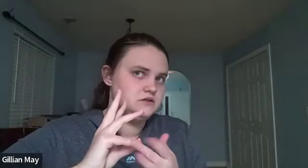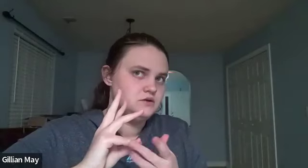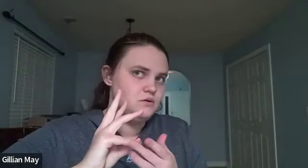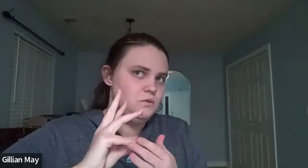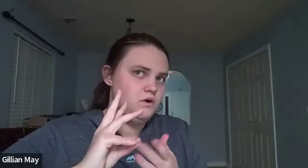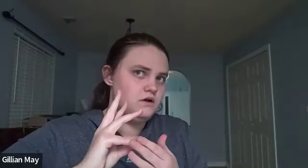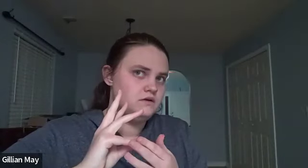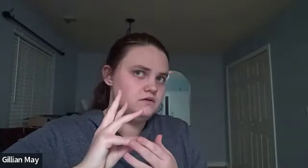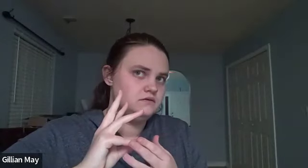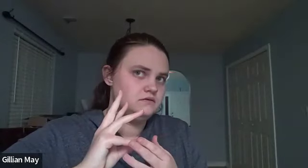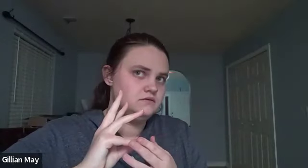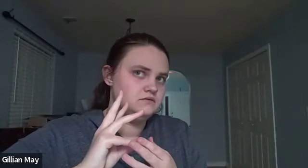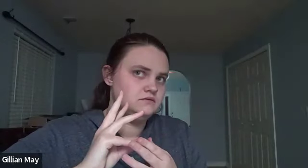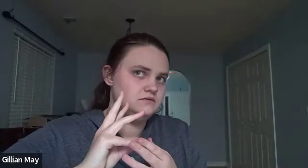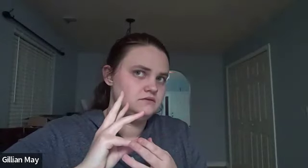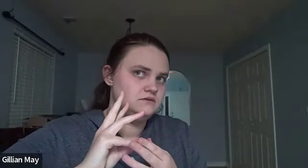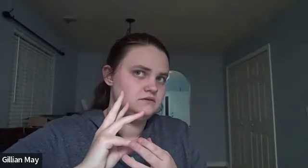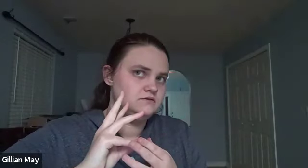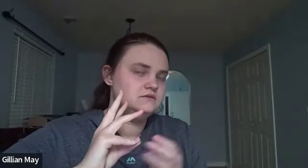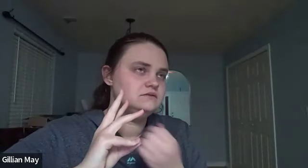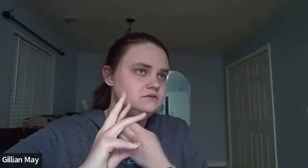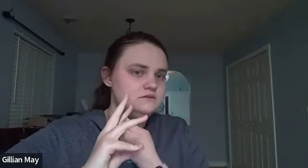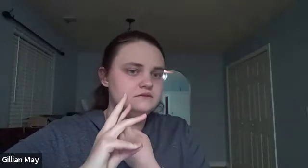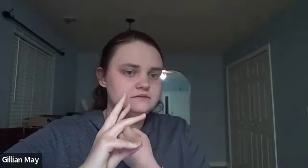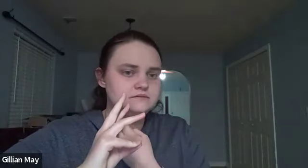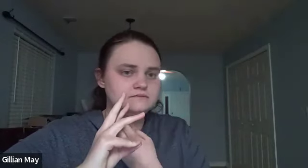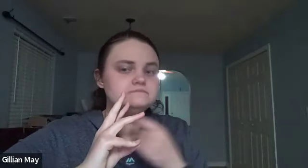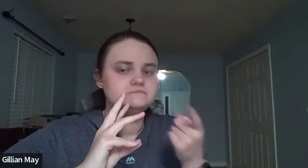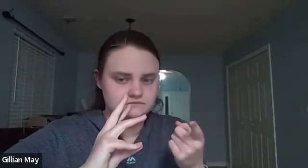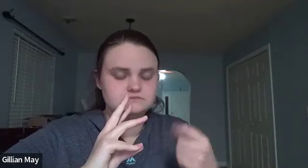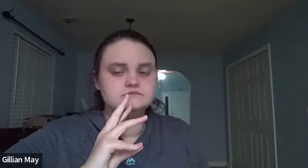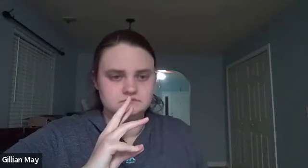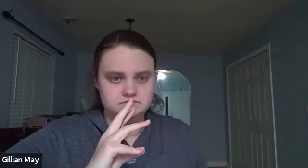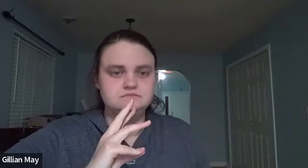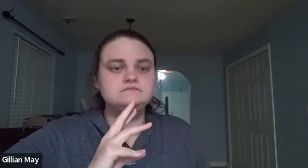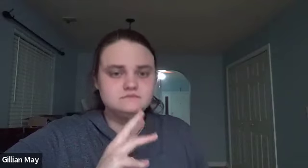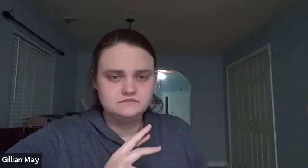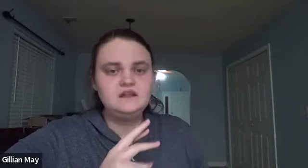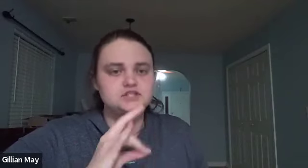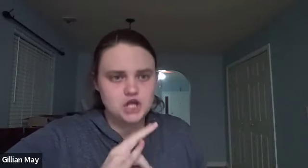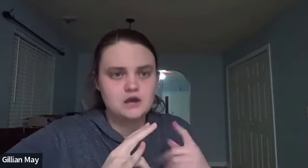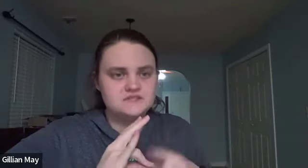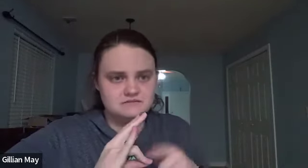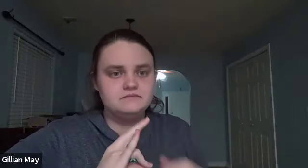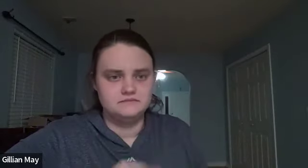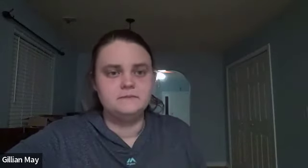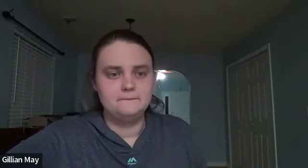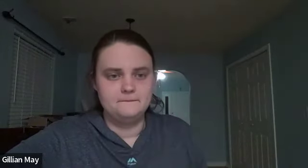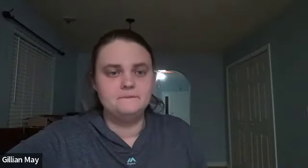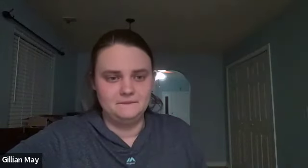we usually do one that's like places, place names, occupations. It would be like Jobs, library,